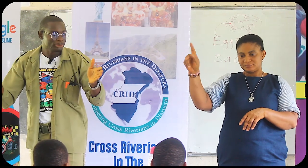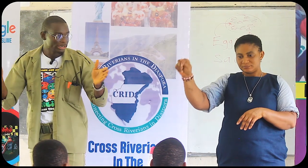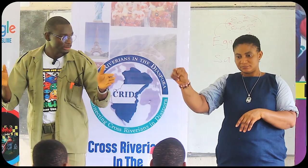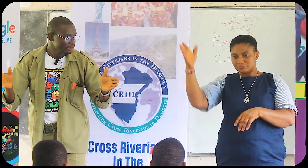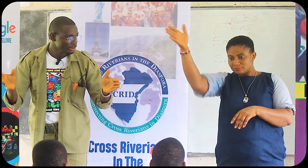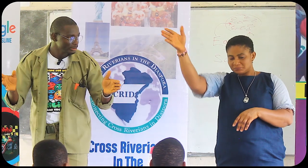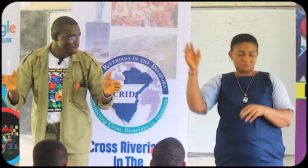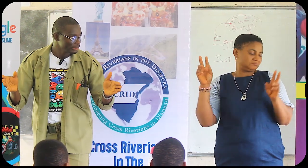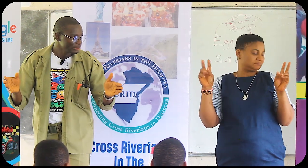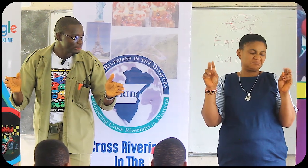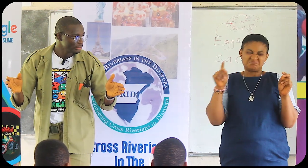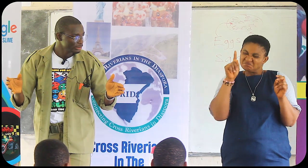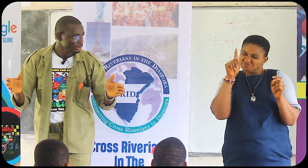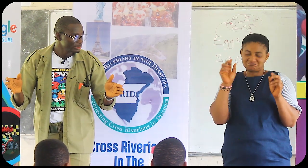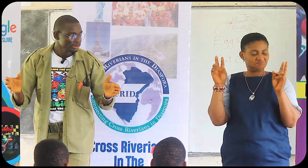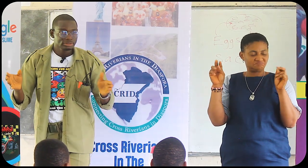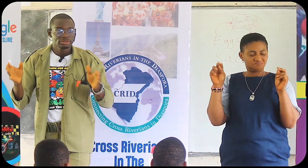stay in Japan.